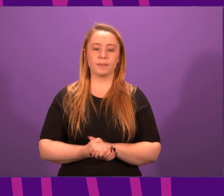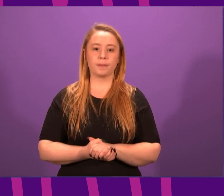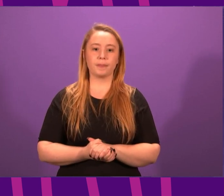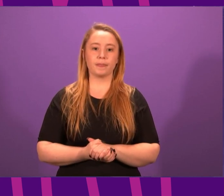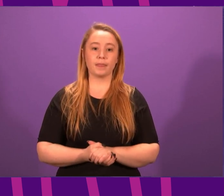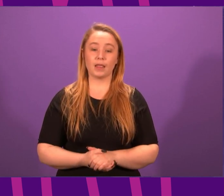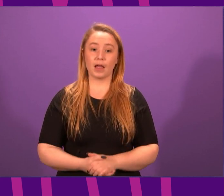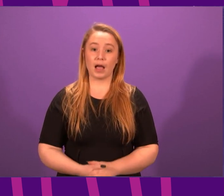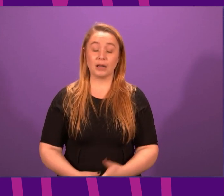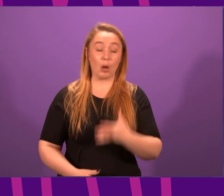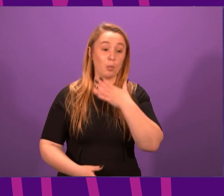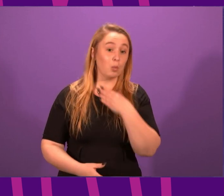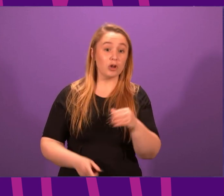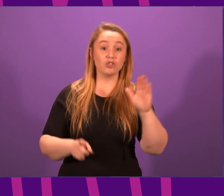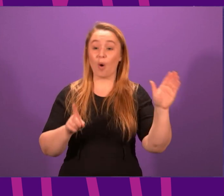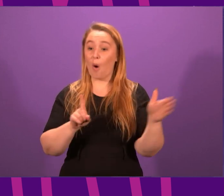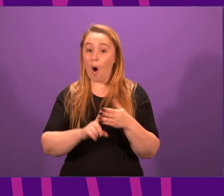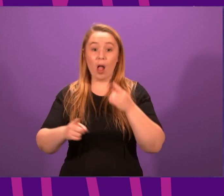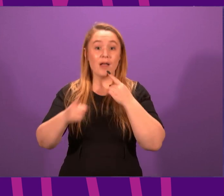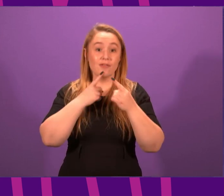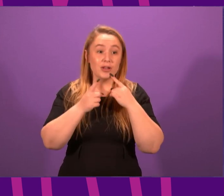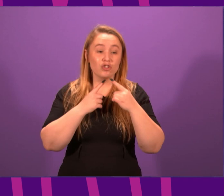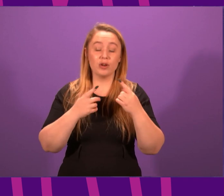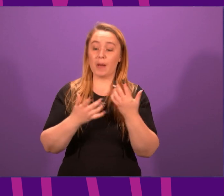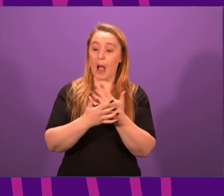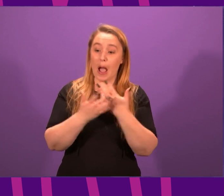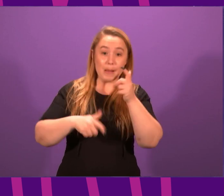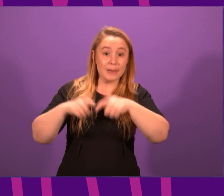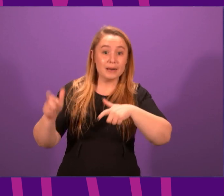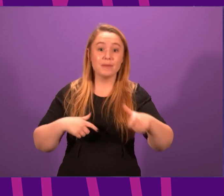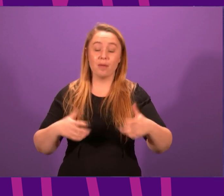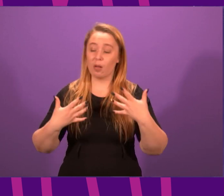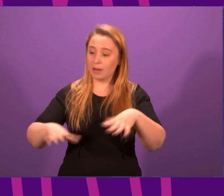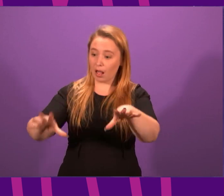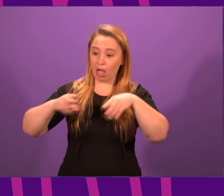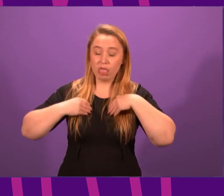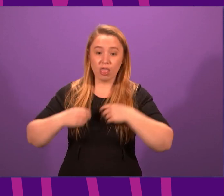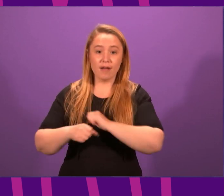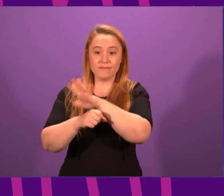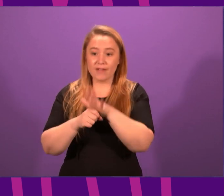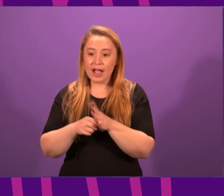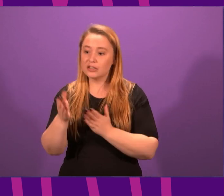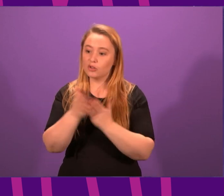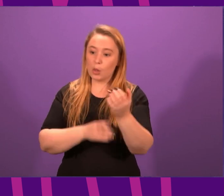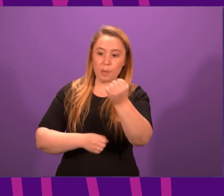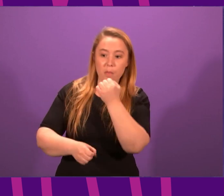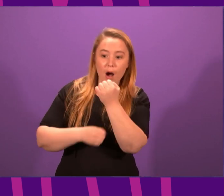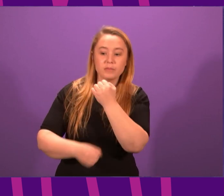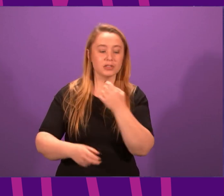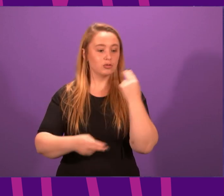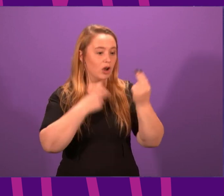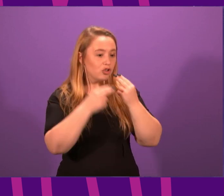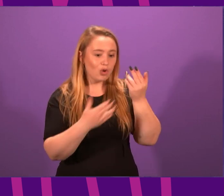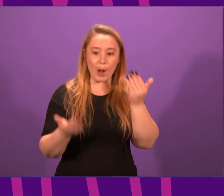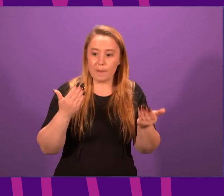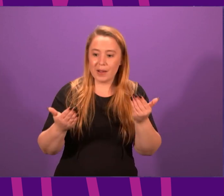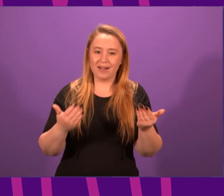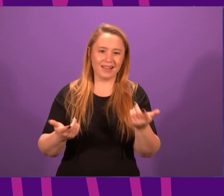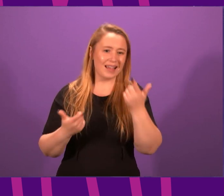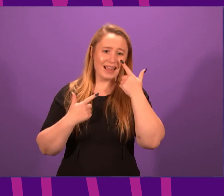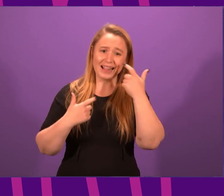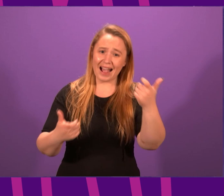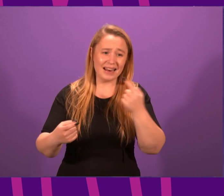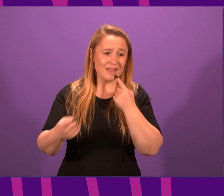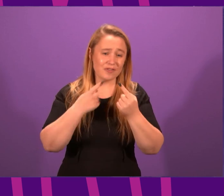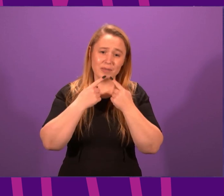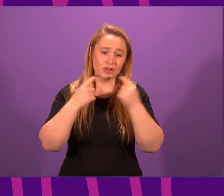of the information that we could about how many people contracted the virus in pubs compared with restaurants. We simply cannot have